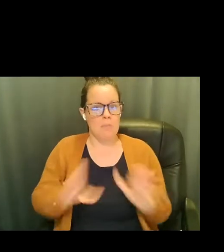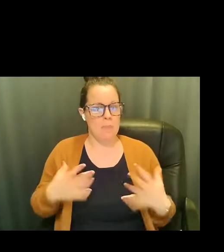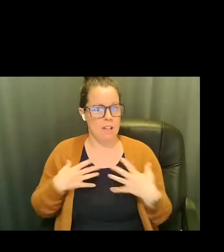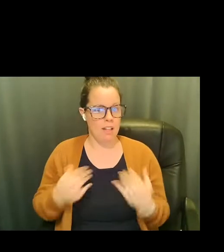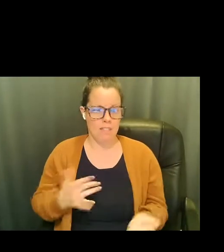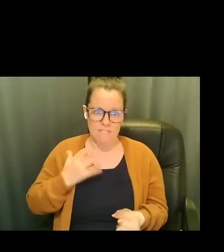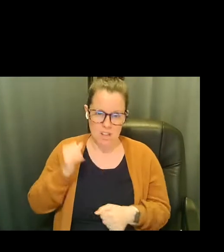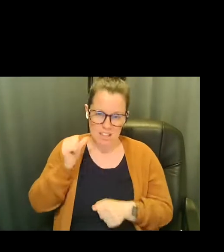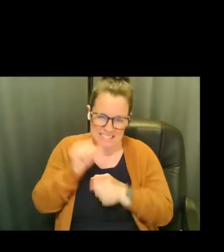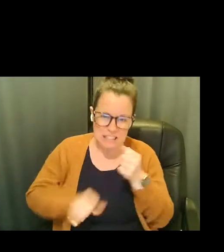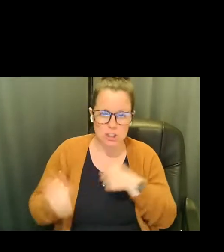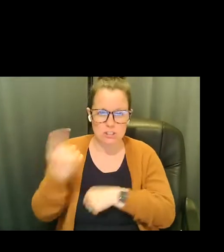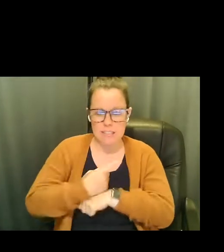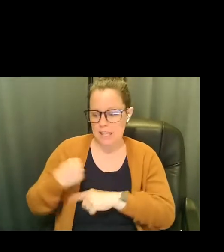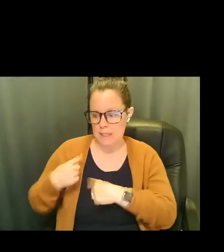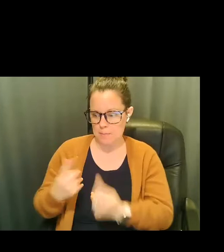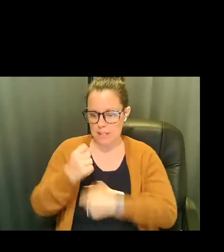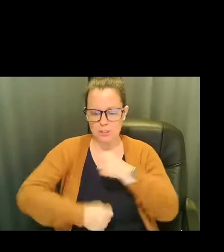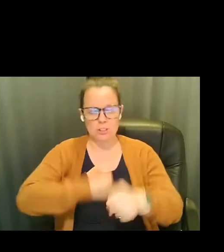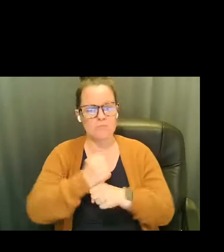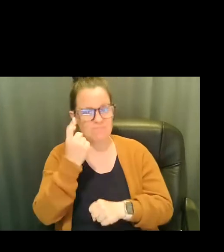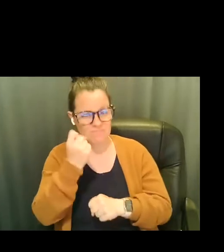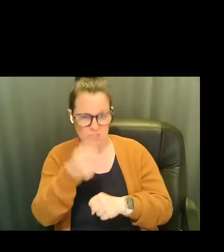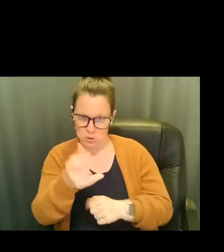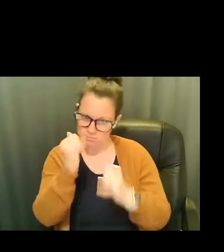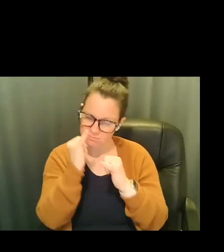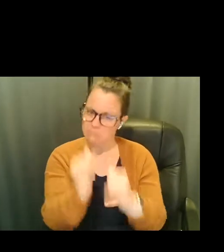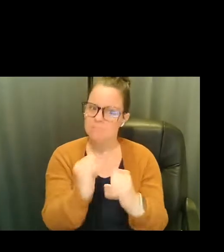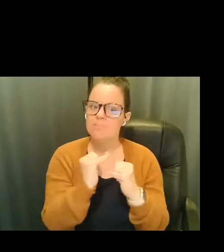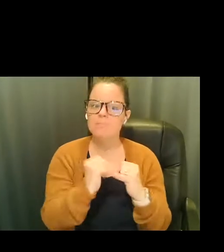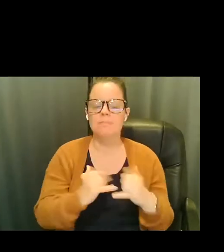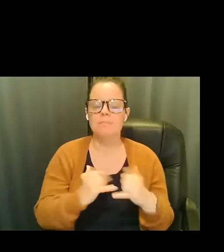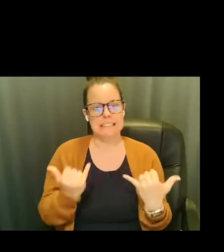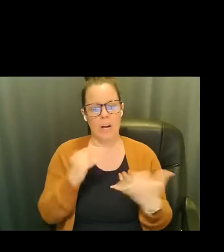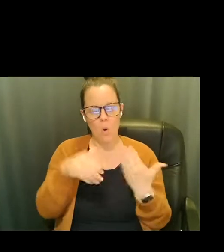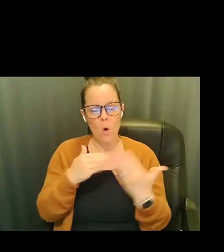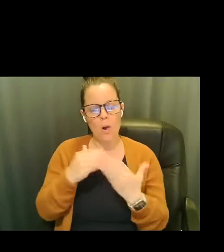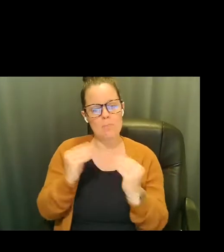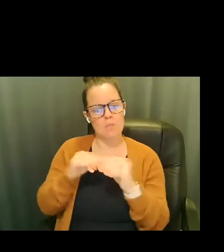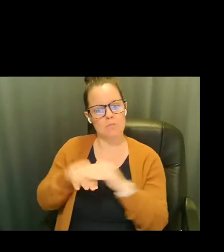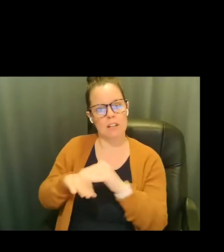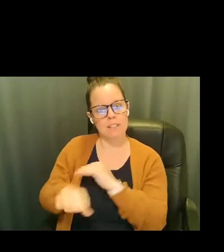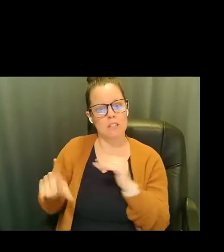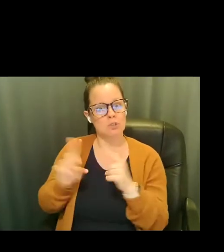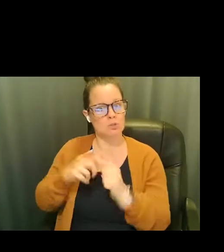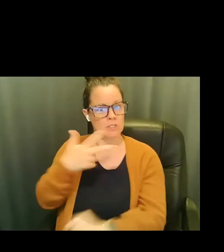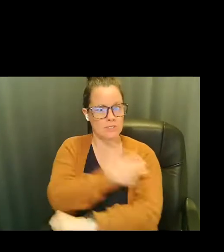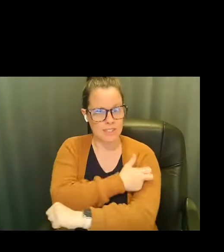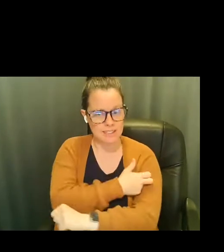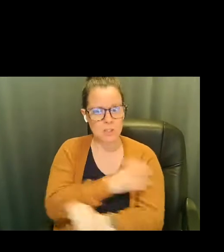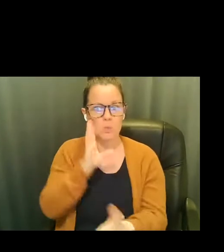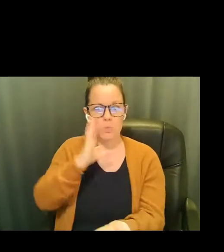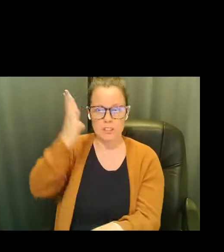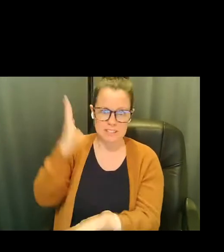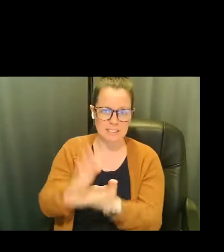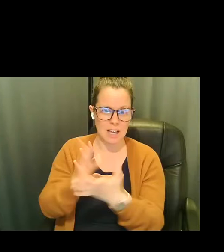past year, and we understand that you have too. Now we are all gaining access to vaccines that will bring this horrible era to